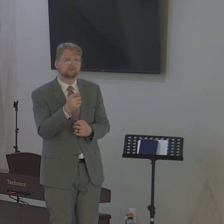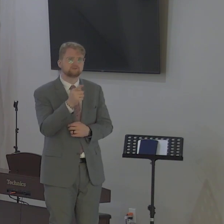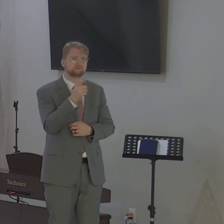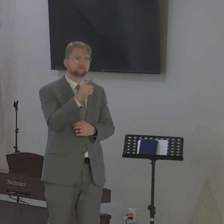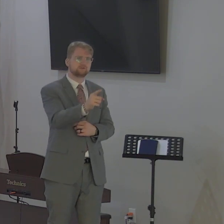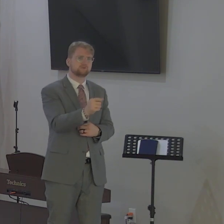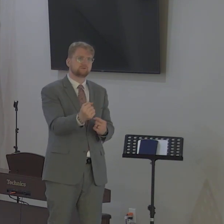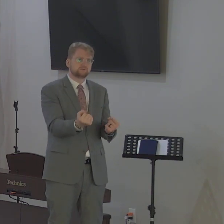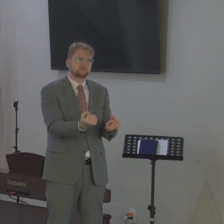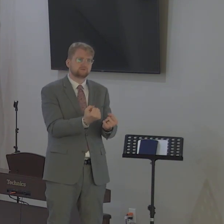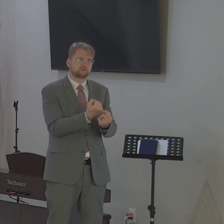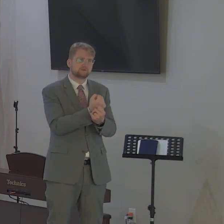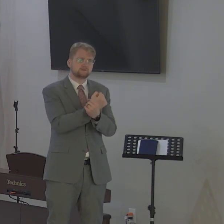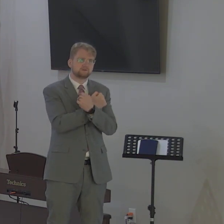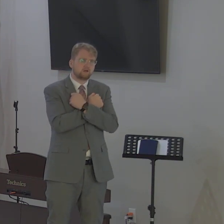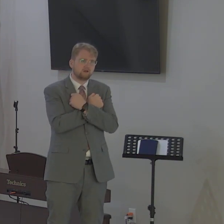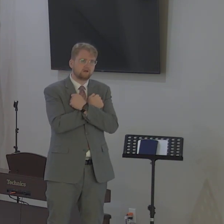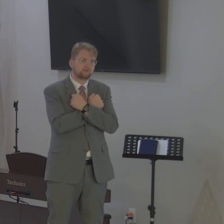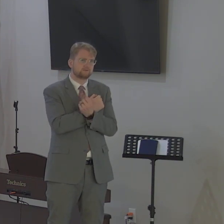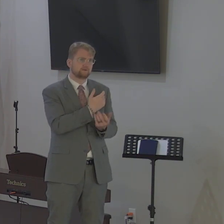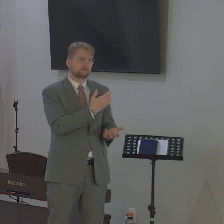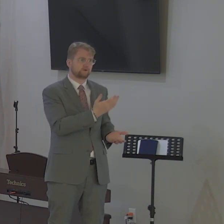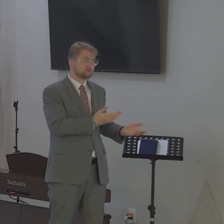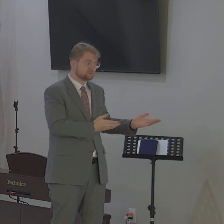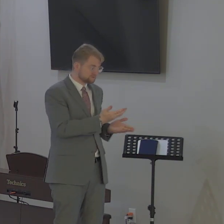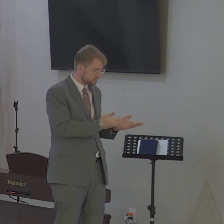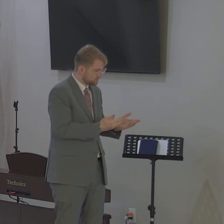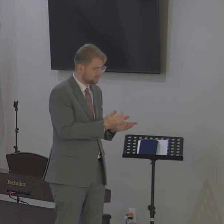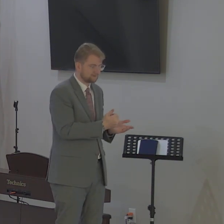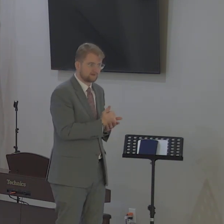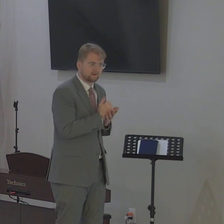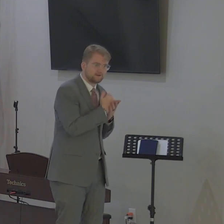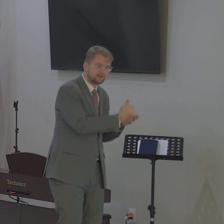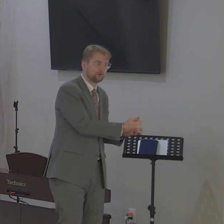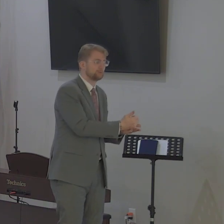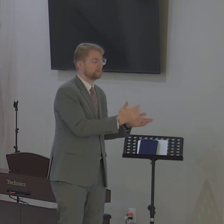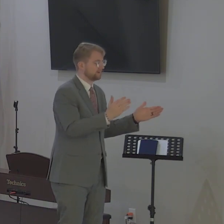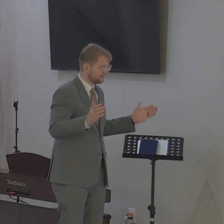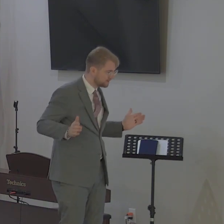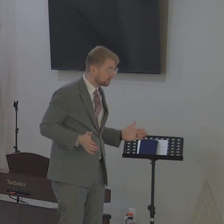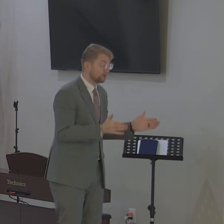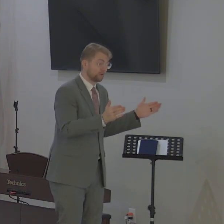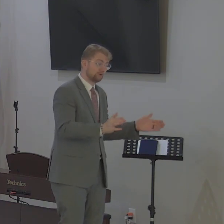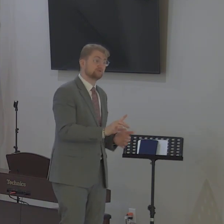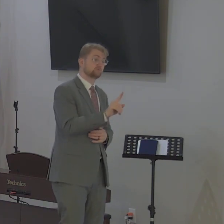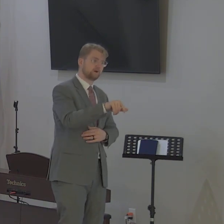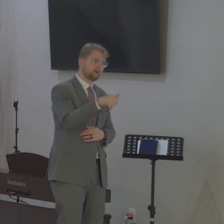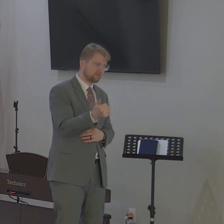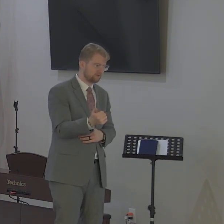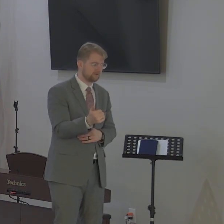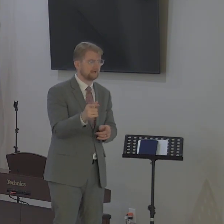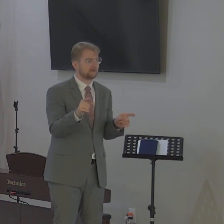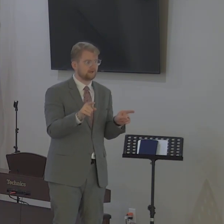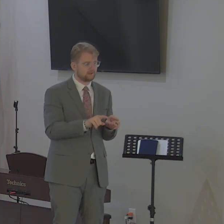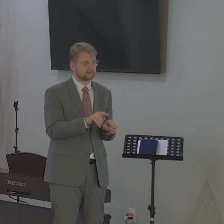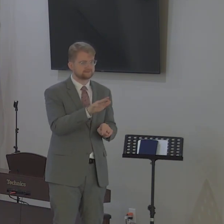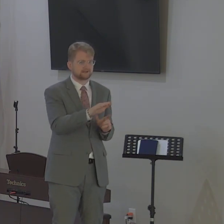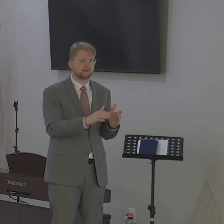serve, help, encourage one another as thy neighbor.